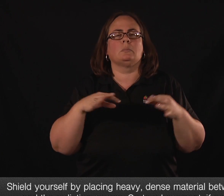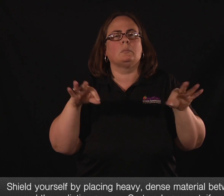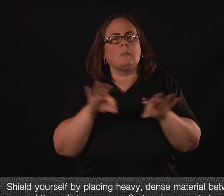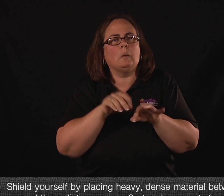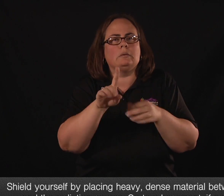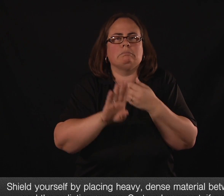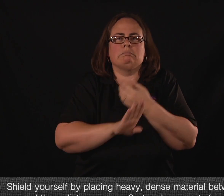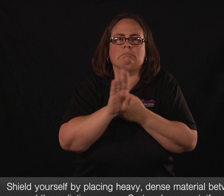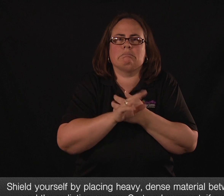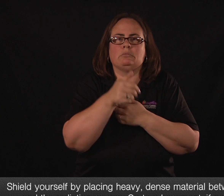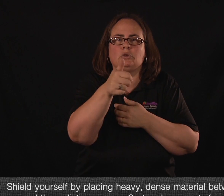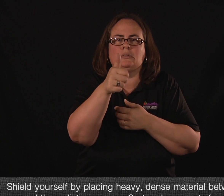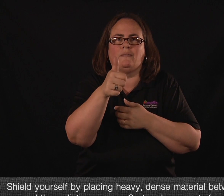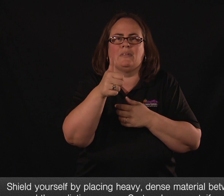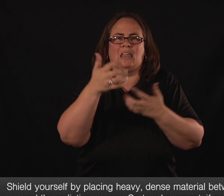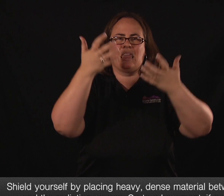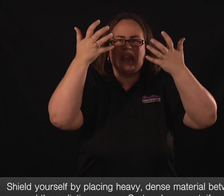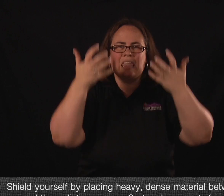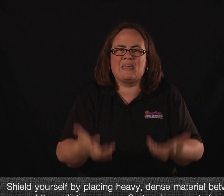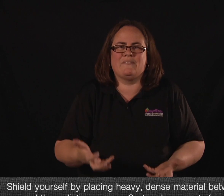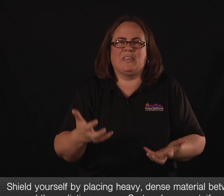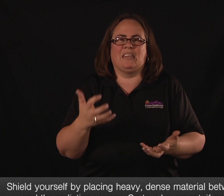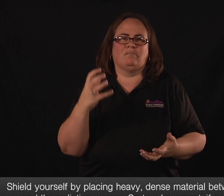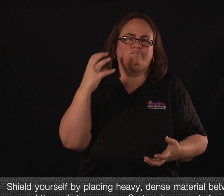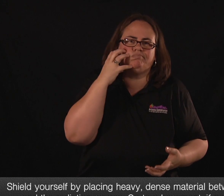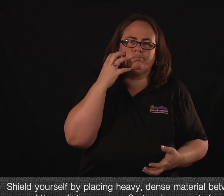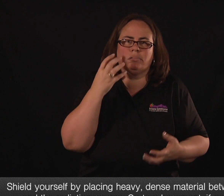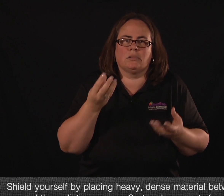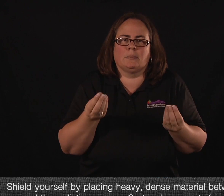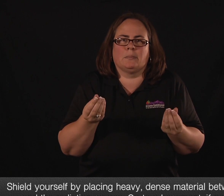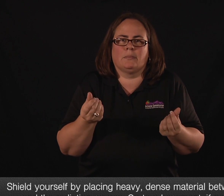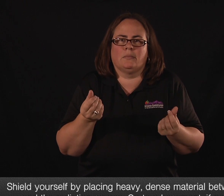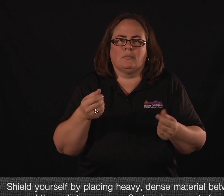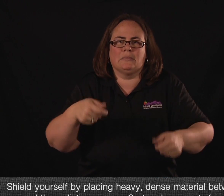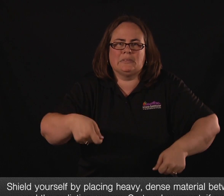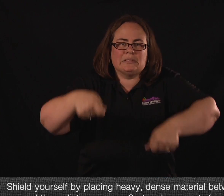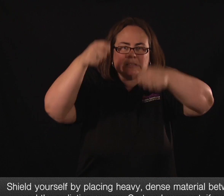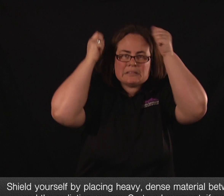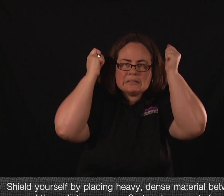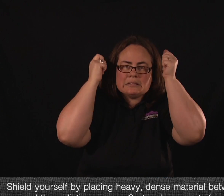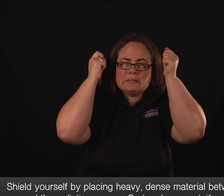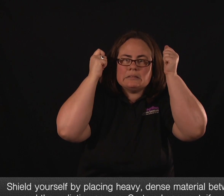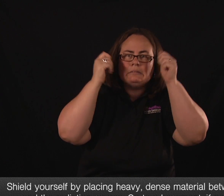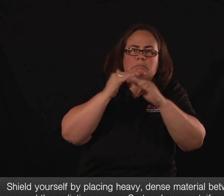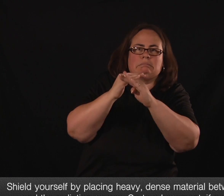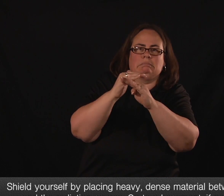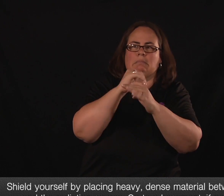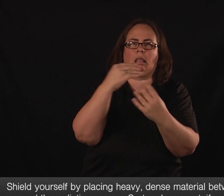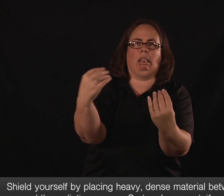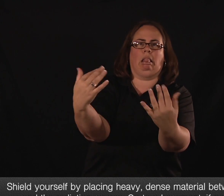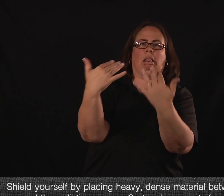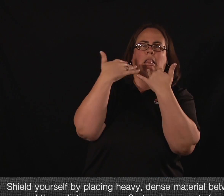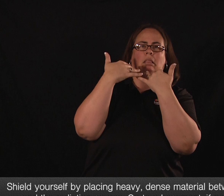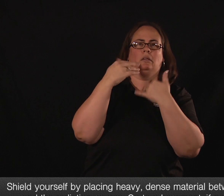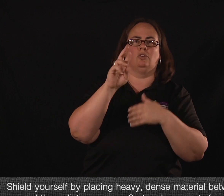Shield yourself by placing heavy, dense material between you and the radiation source.